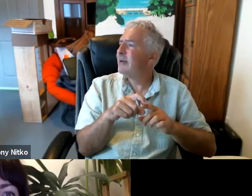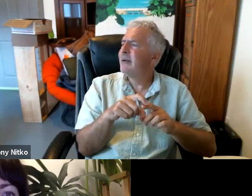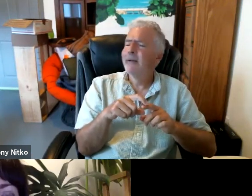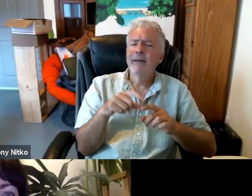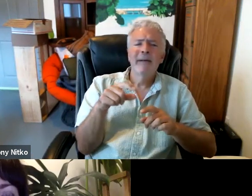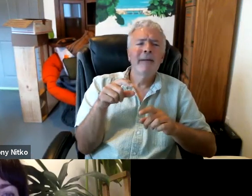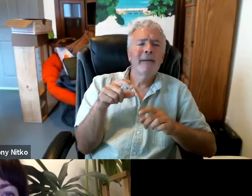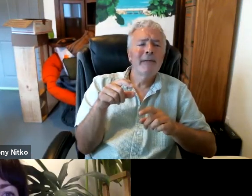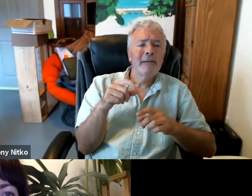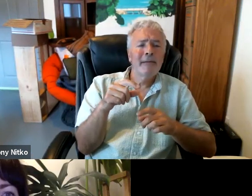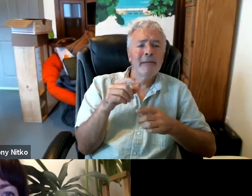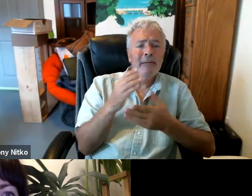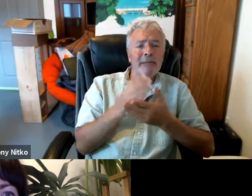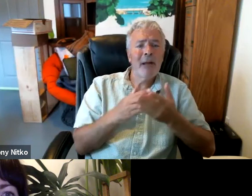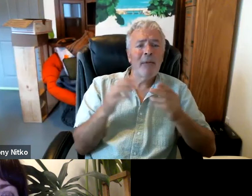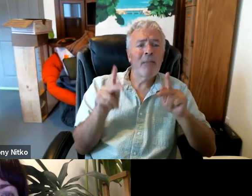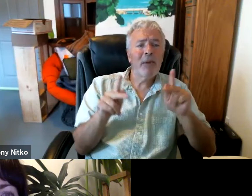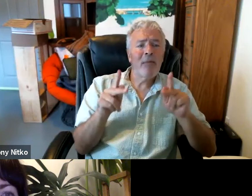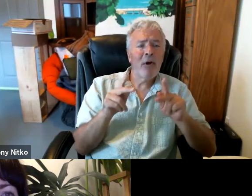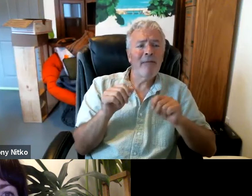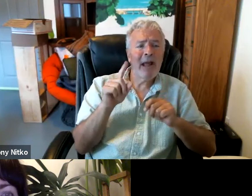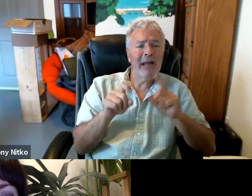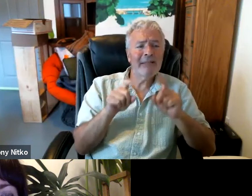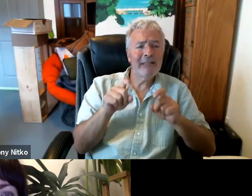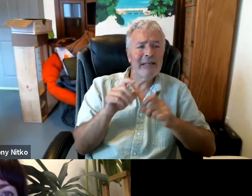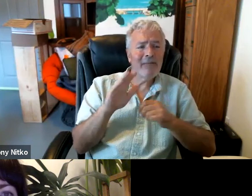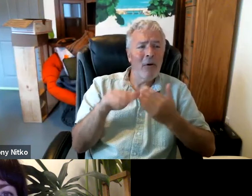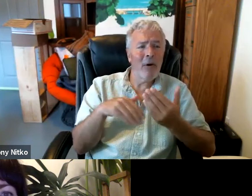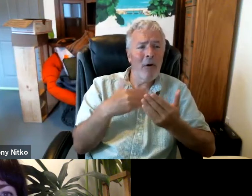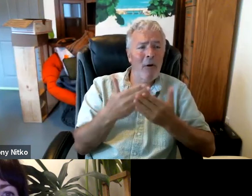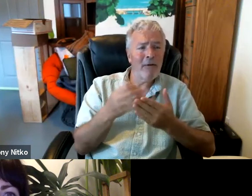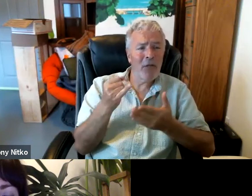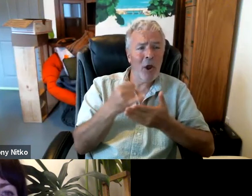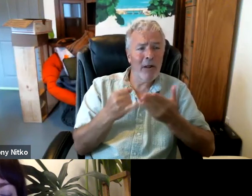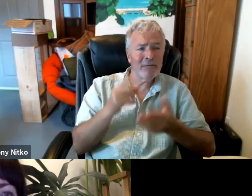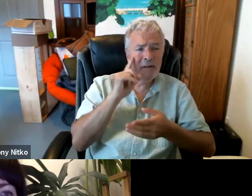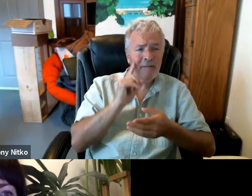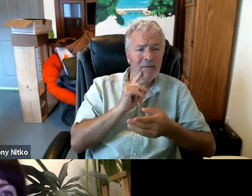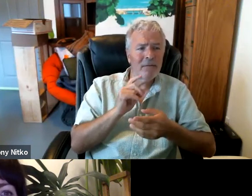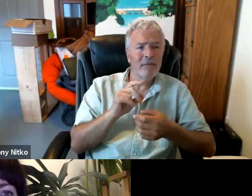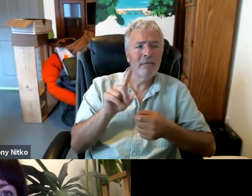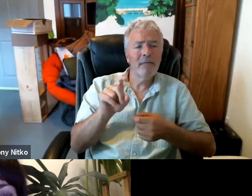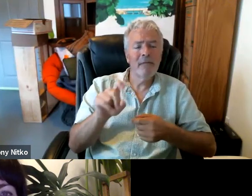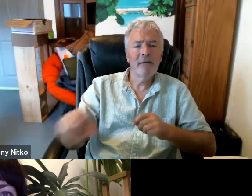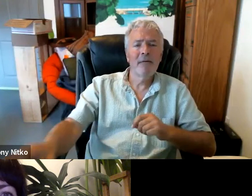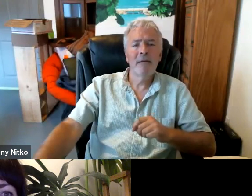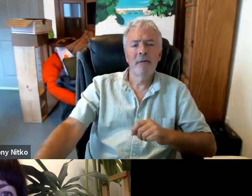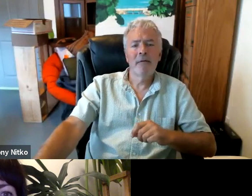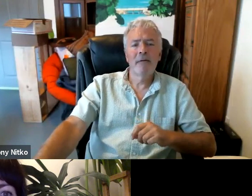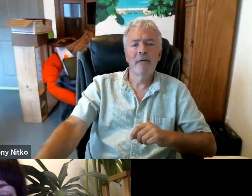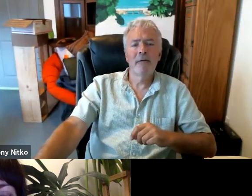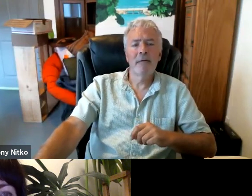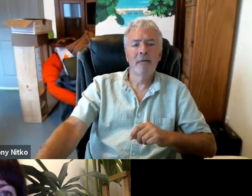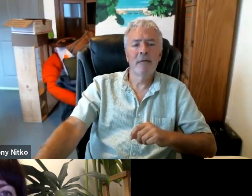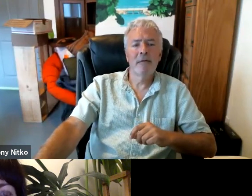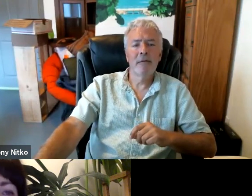look here. Okay, so we've got, here's another question. Some people have been asking if all